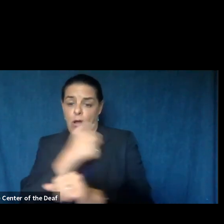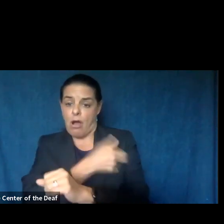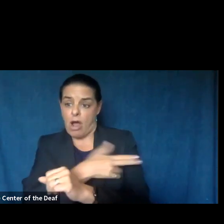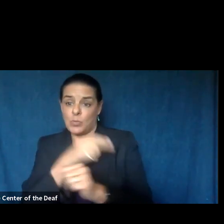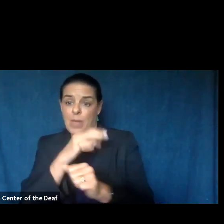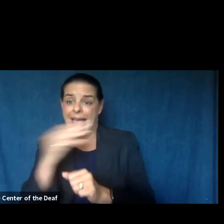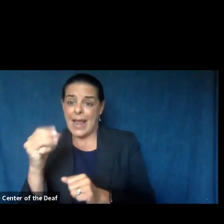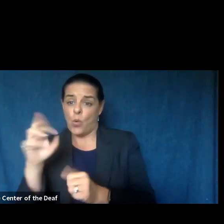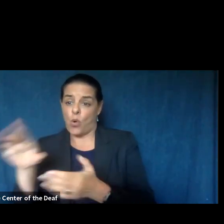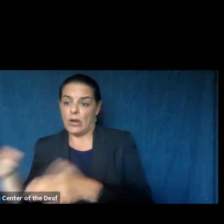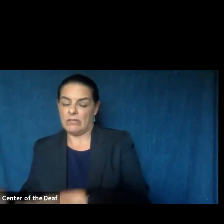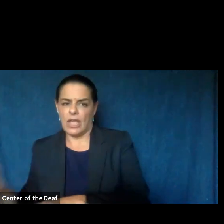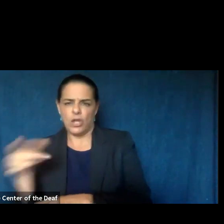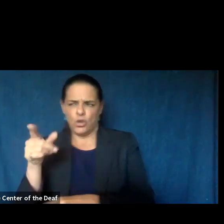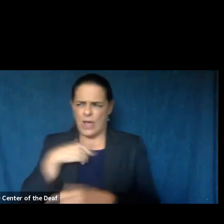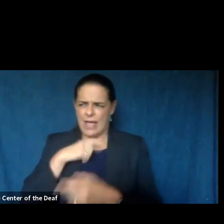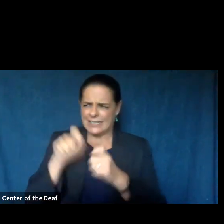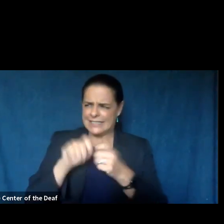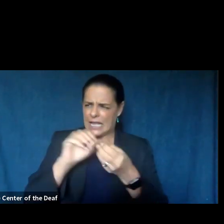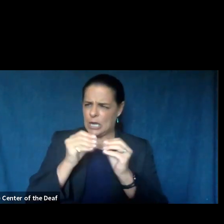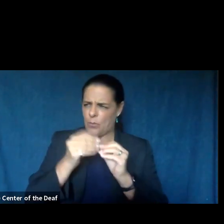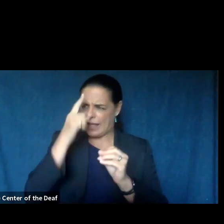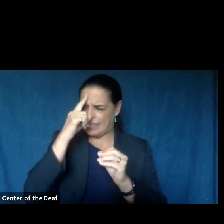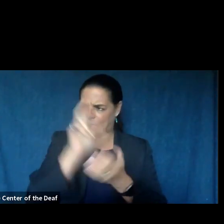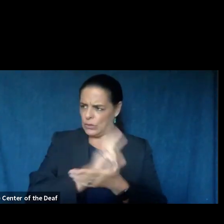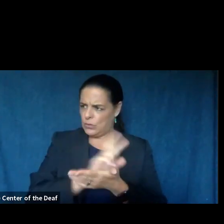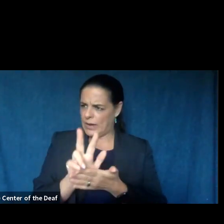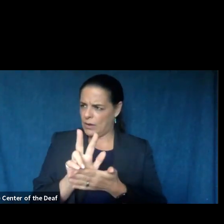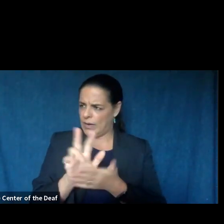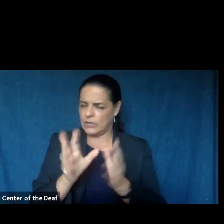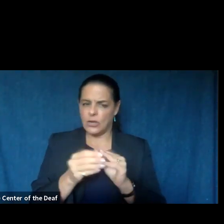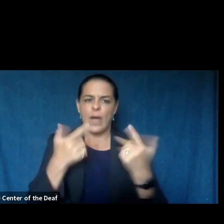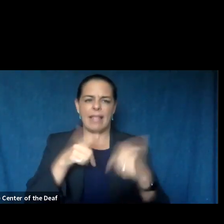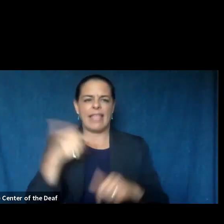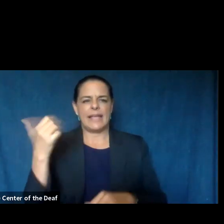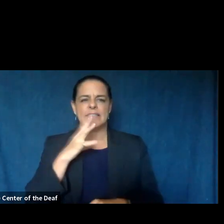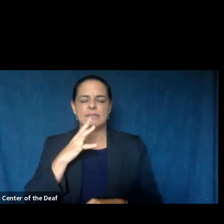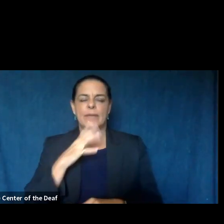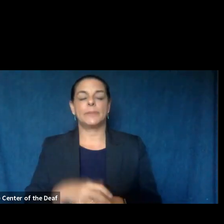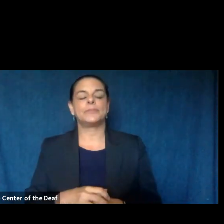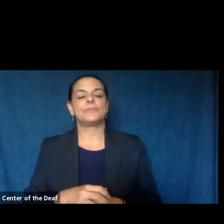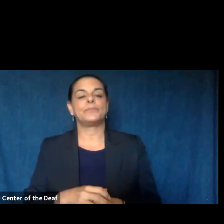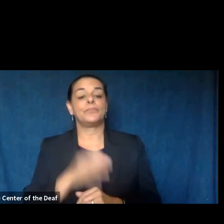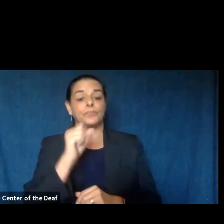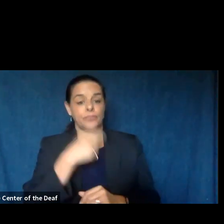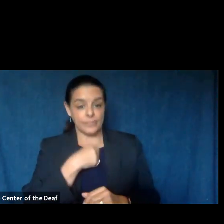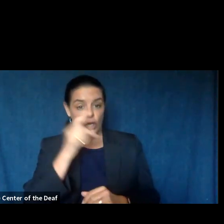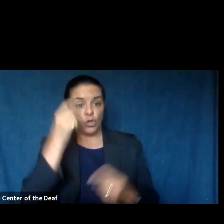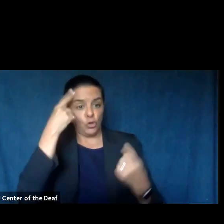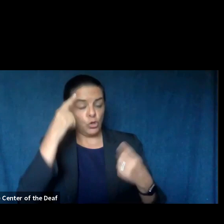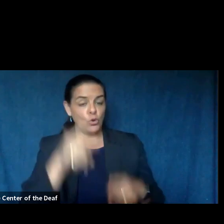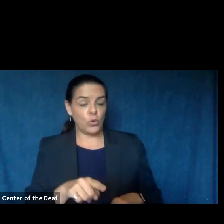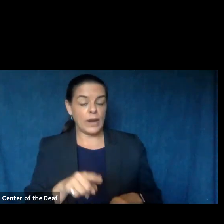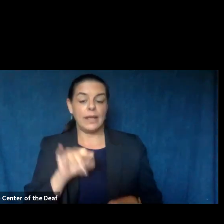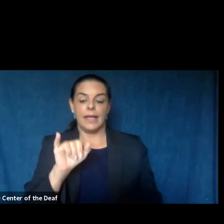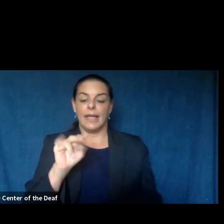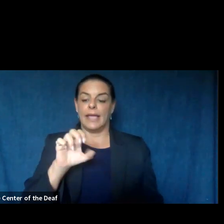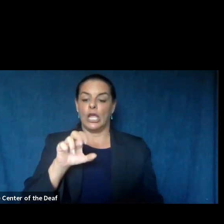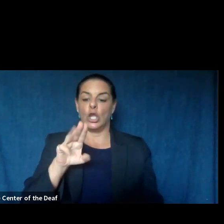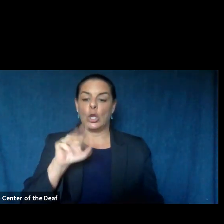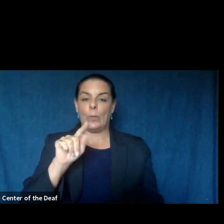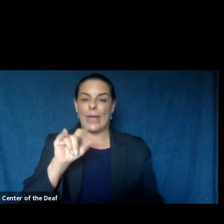like what y'all are saying? I think it's 3 weeks total. We'll let him speak. So I agree. So incubation period